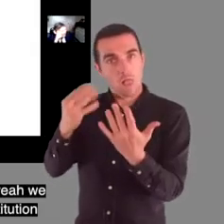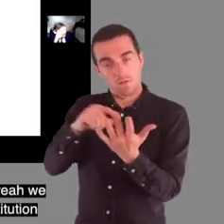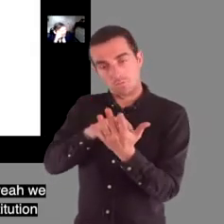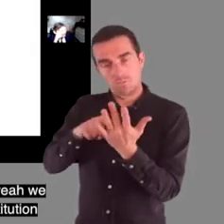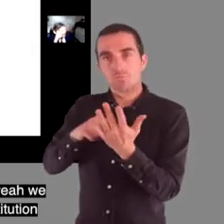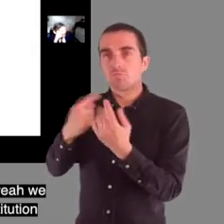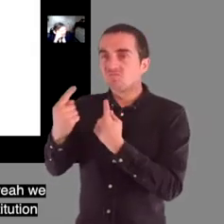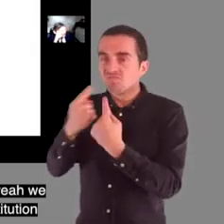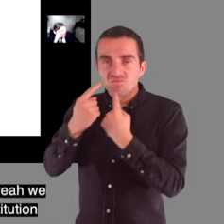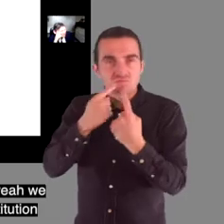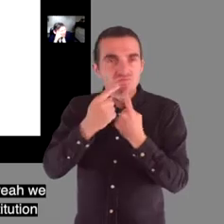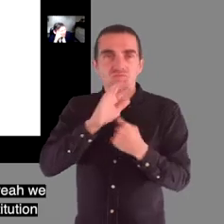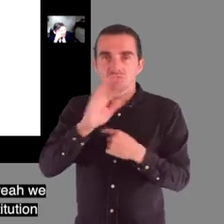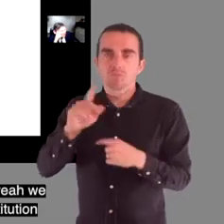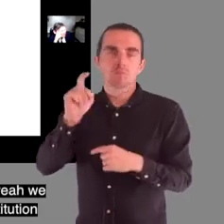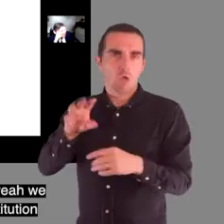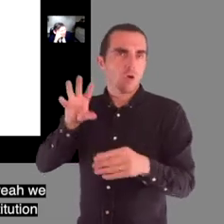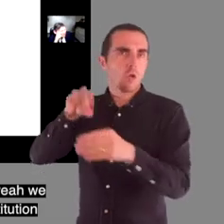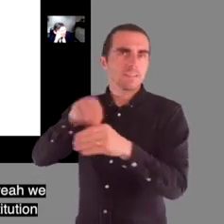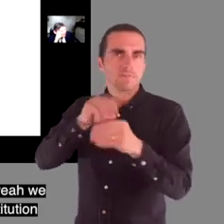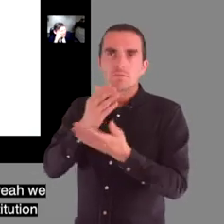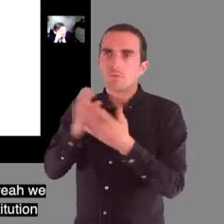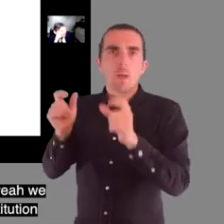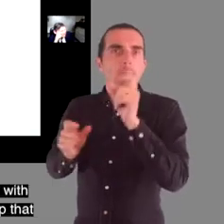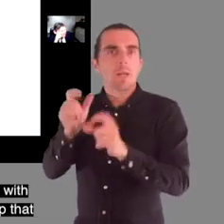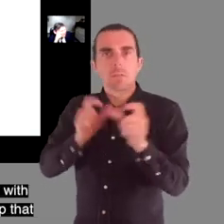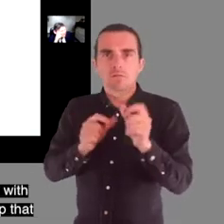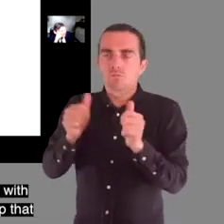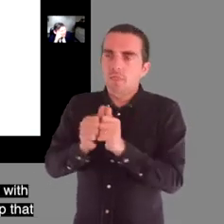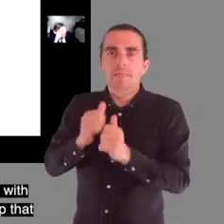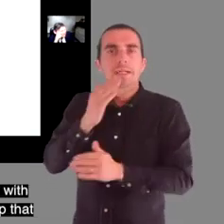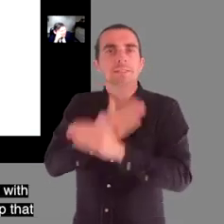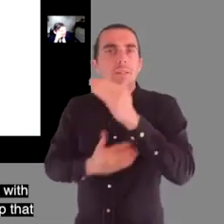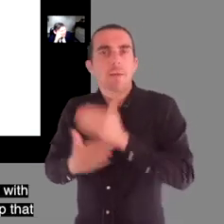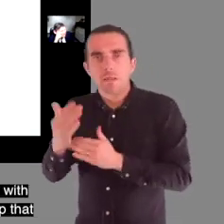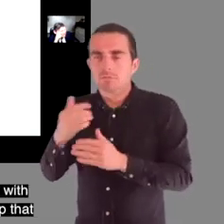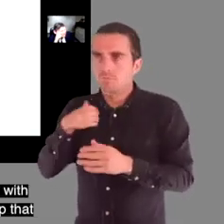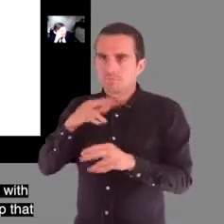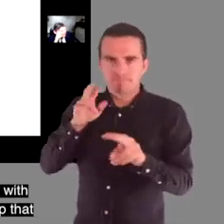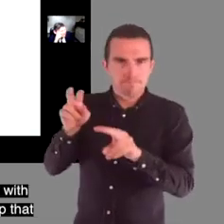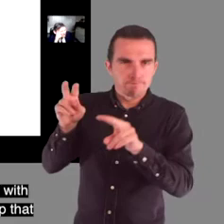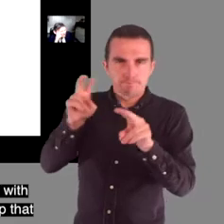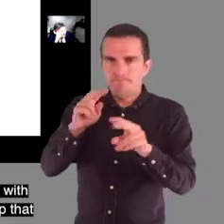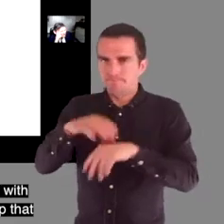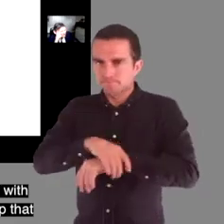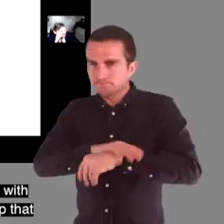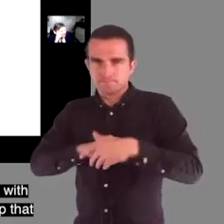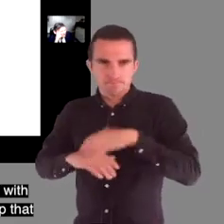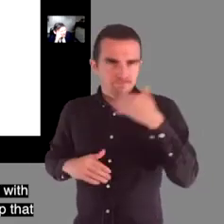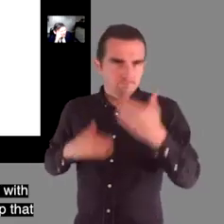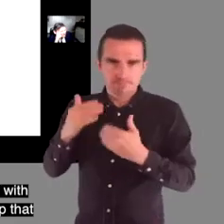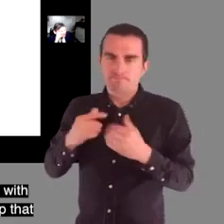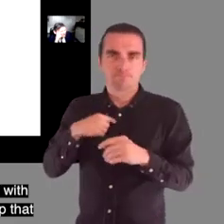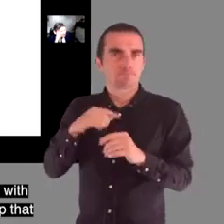we said, okay, Section 9 of the Constitution should be inclusive of people with disability, because we pick up